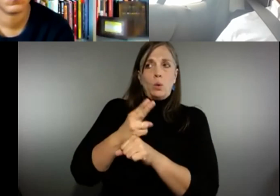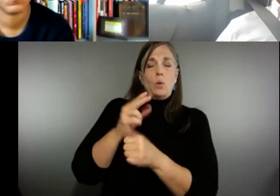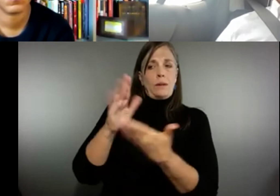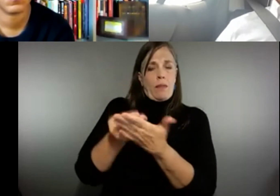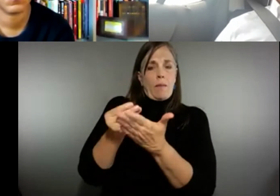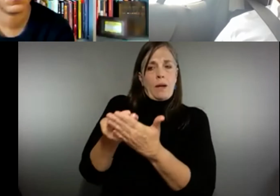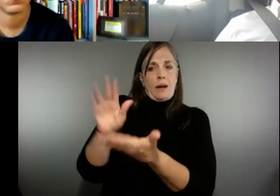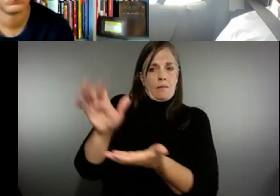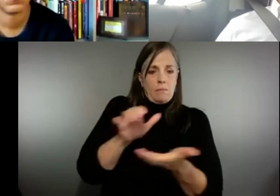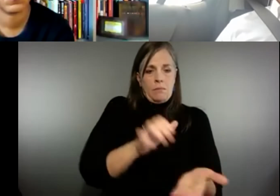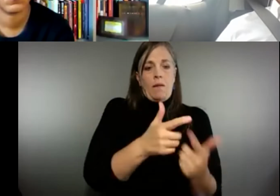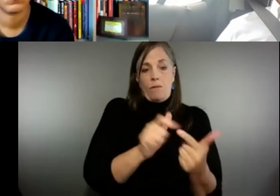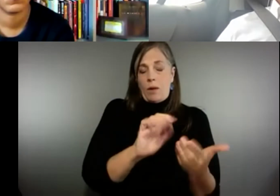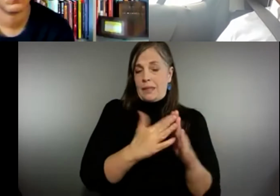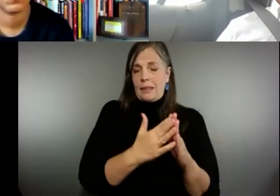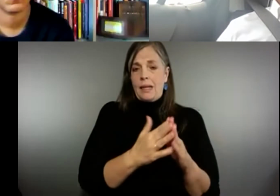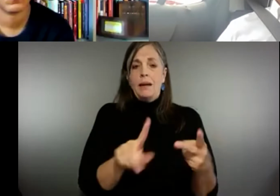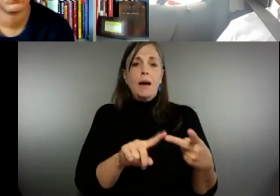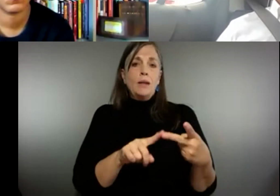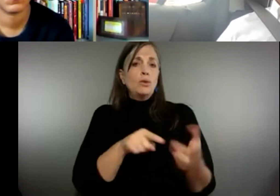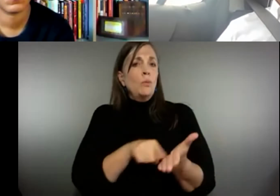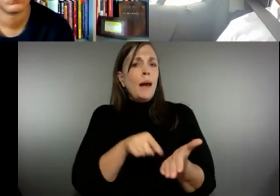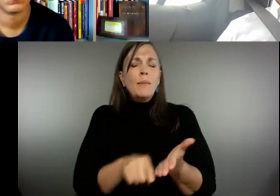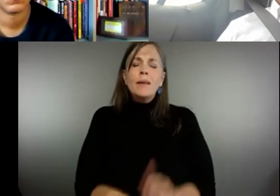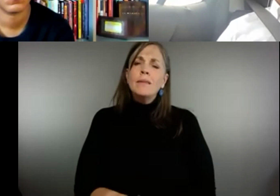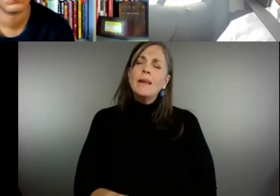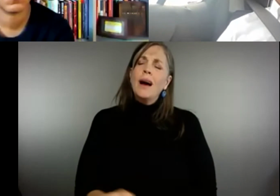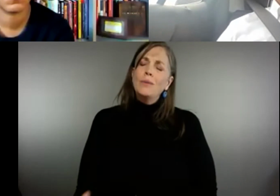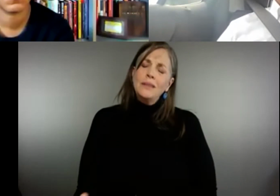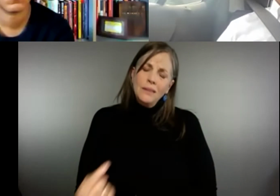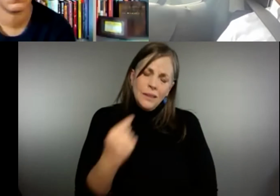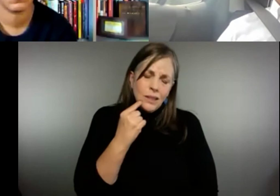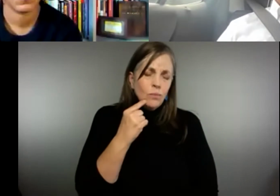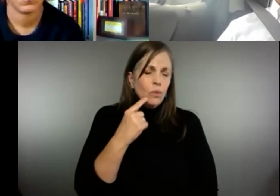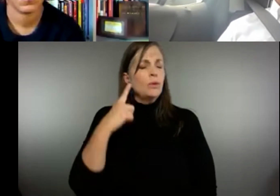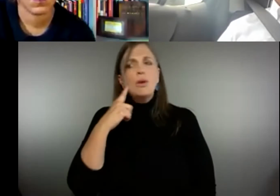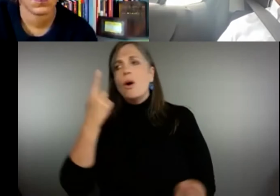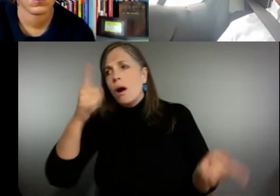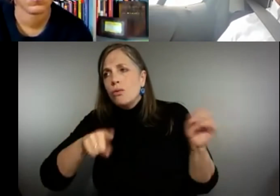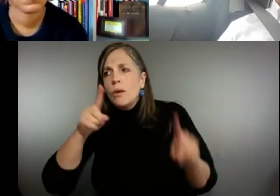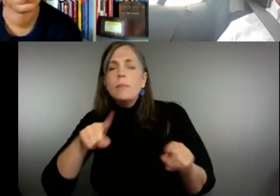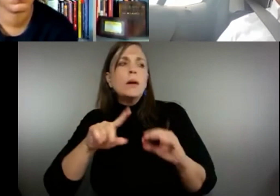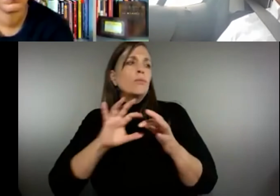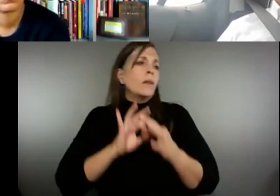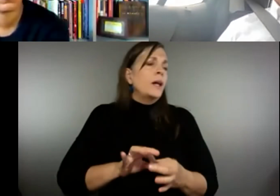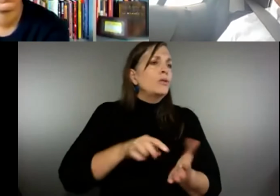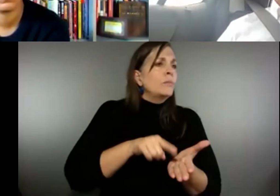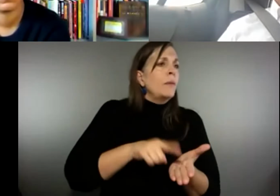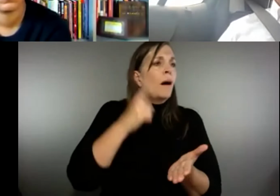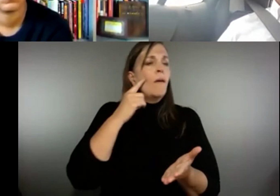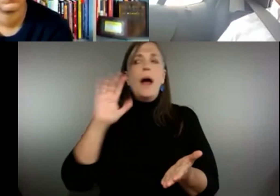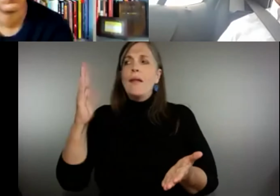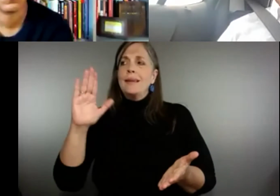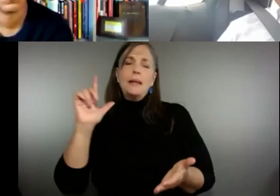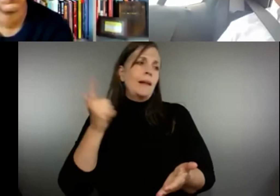payment uh i was disappointed to hear that there were many agreements made on payment just for the city to come back